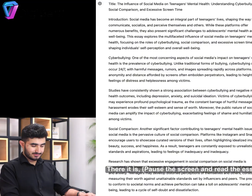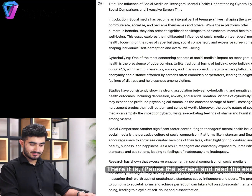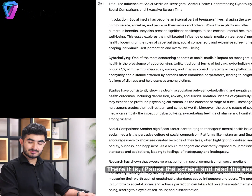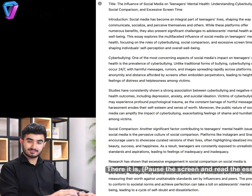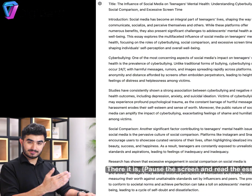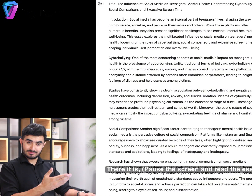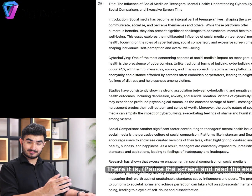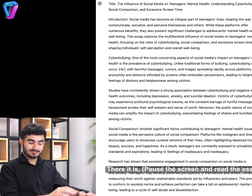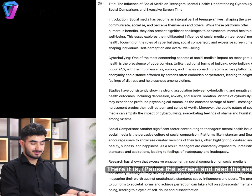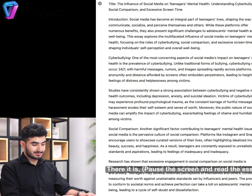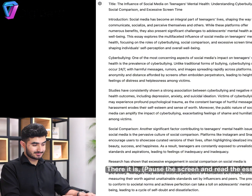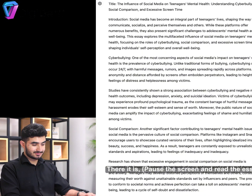There it is.